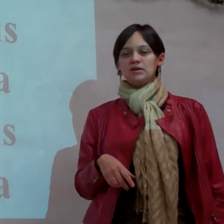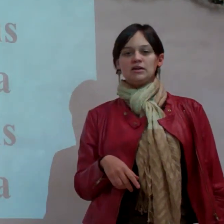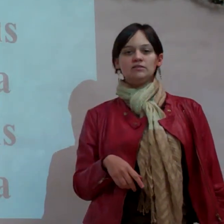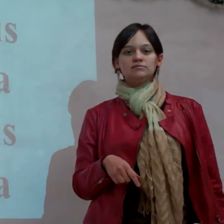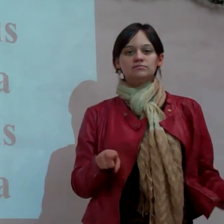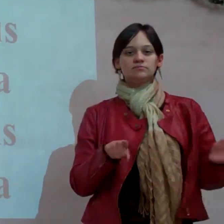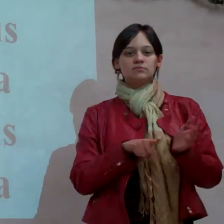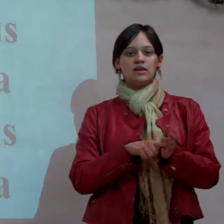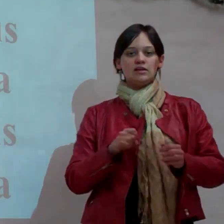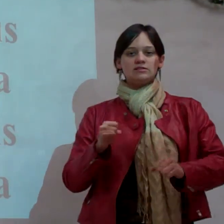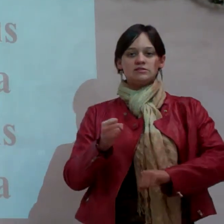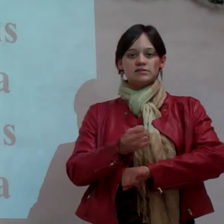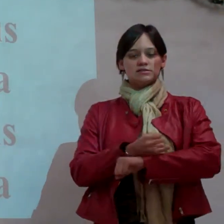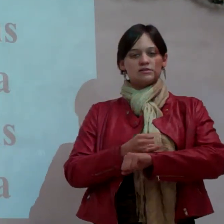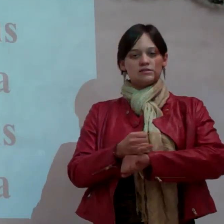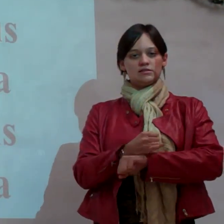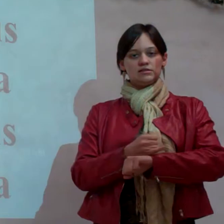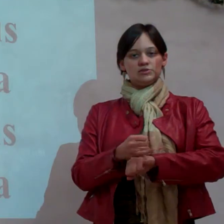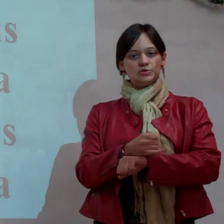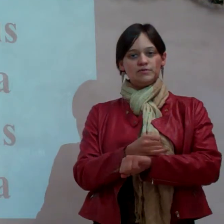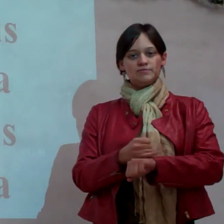Jamaica est insula.